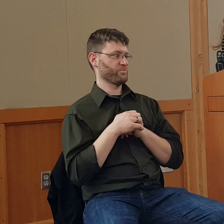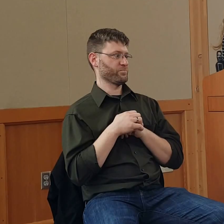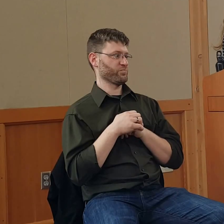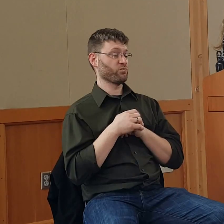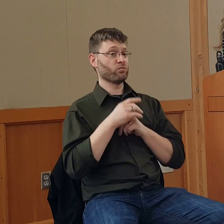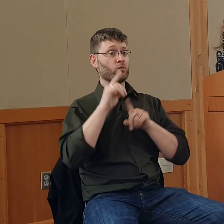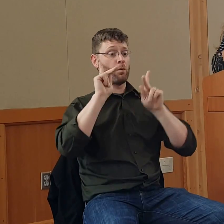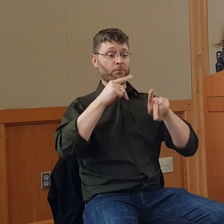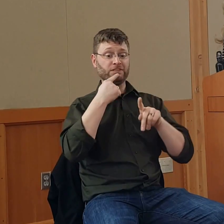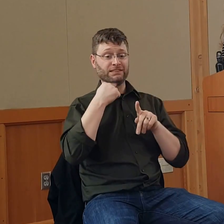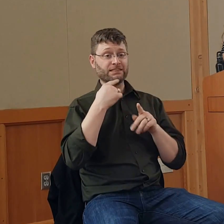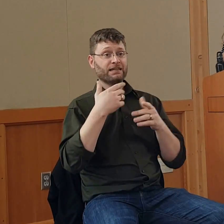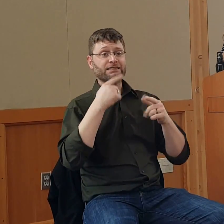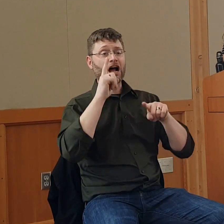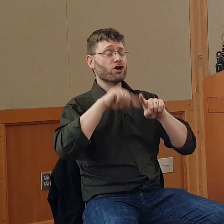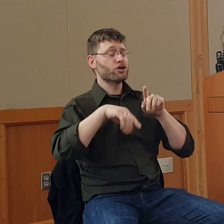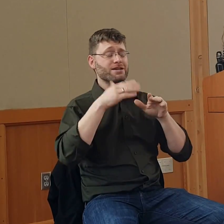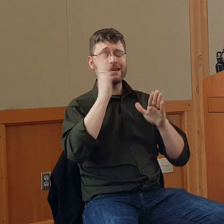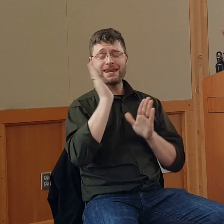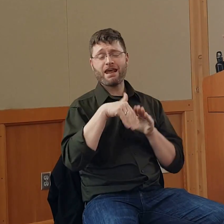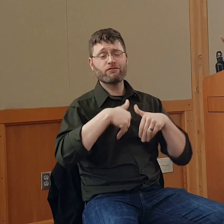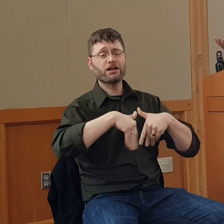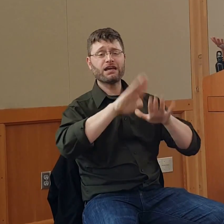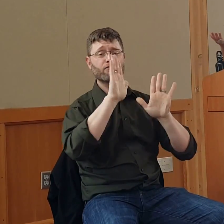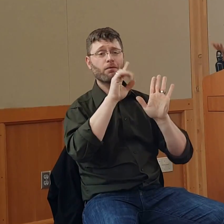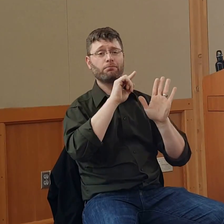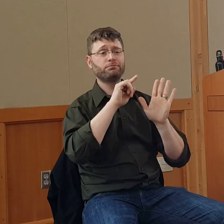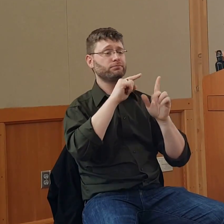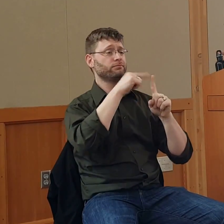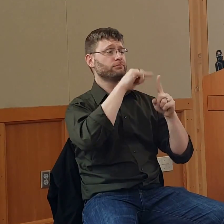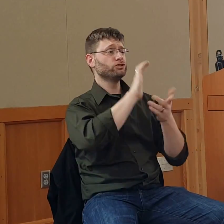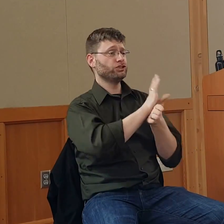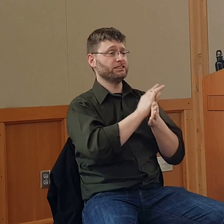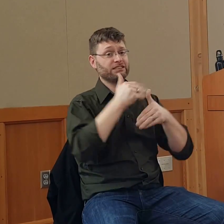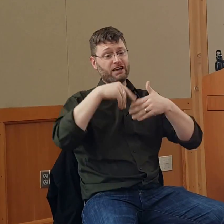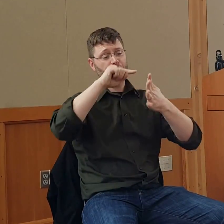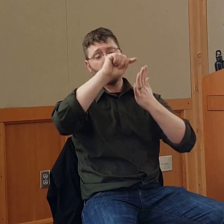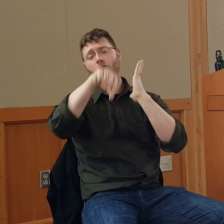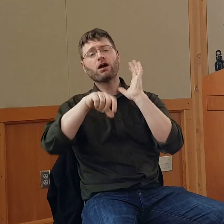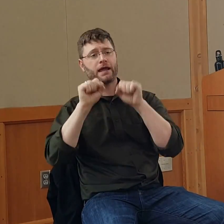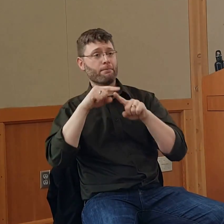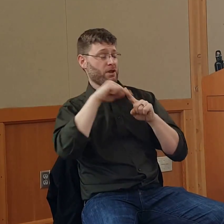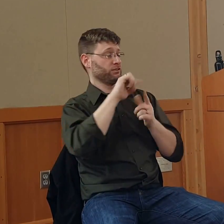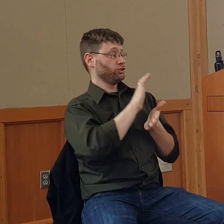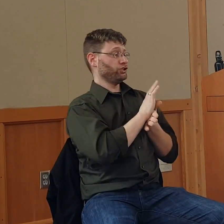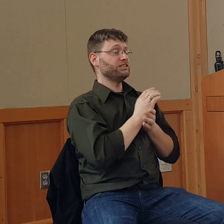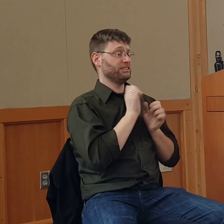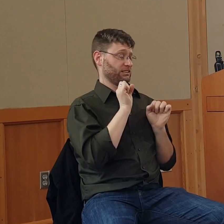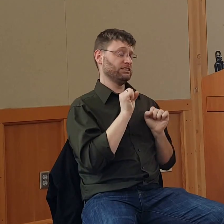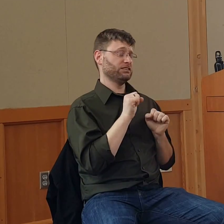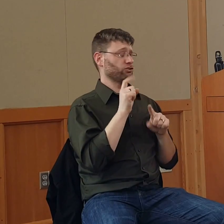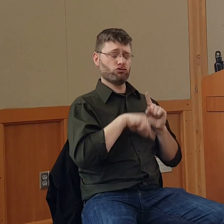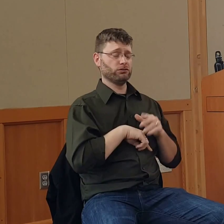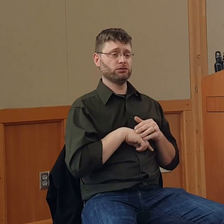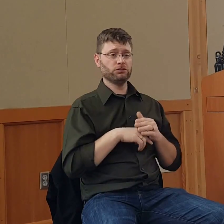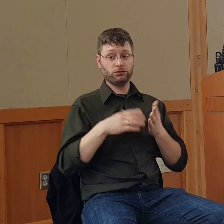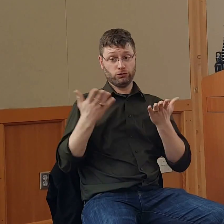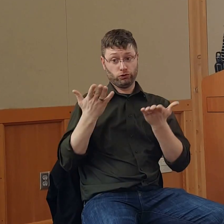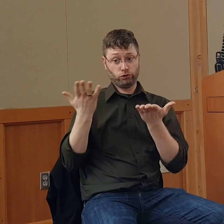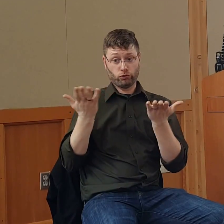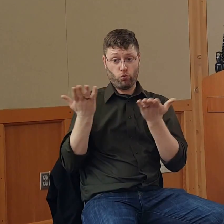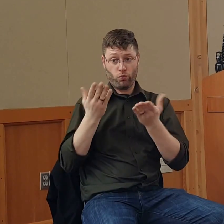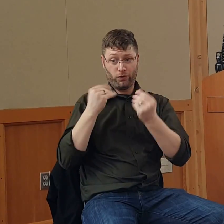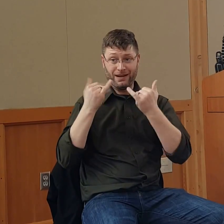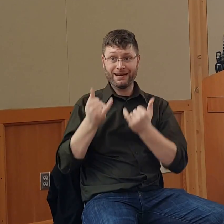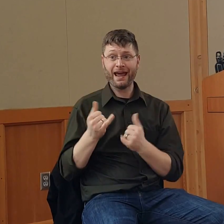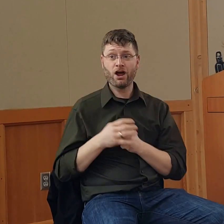really saying is, I could give up everything, but I could never give up cheese. And I say, well, what are you eating now? And they said, well, everything.